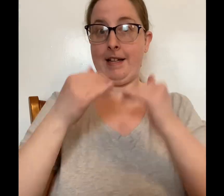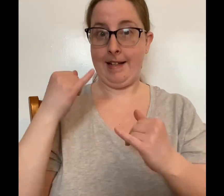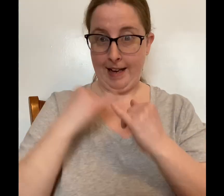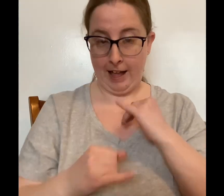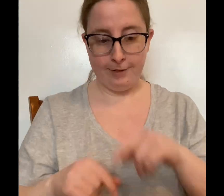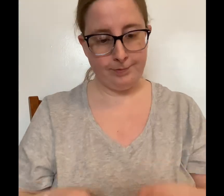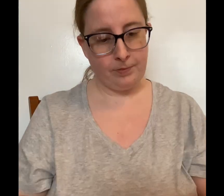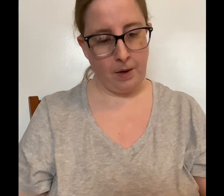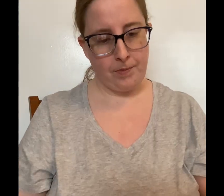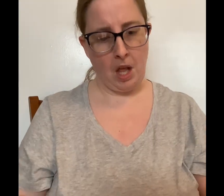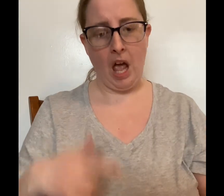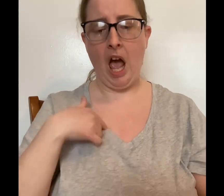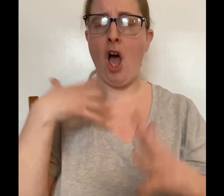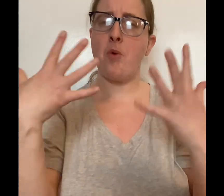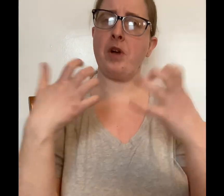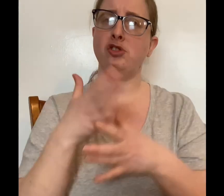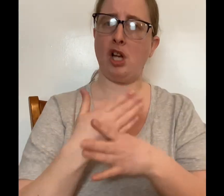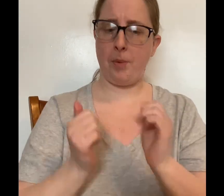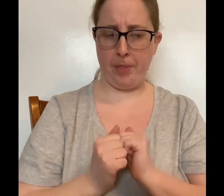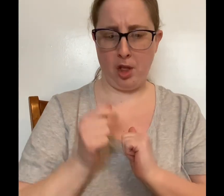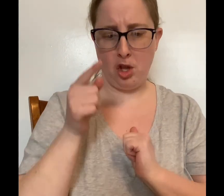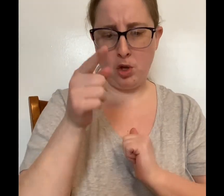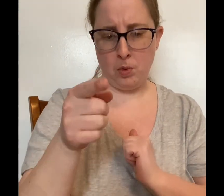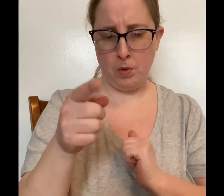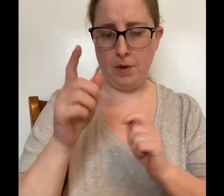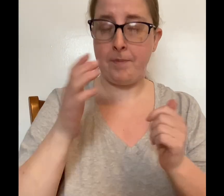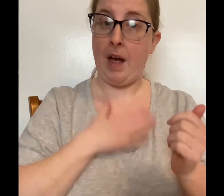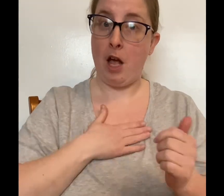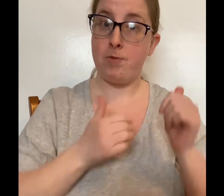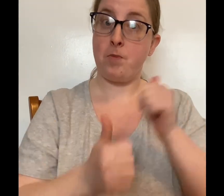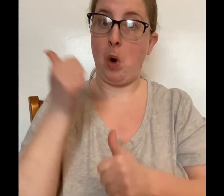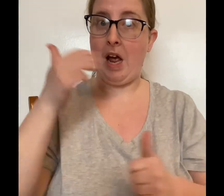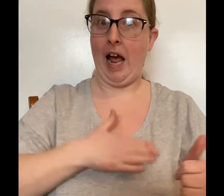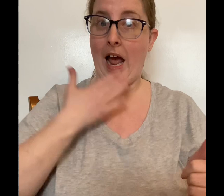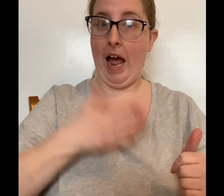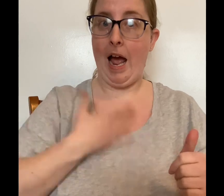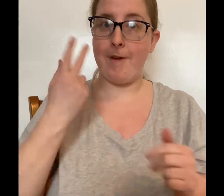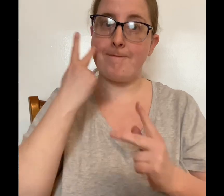I want to share with you my most happy memories